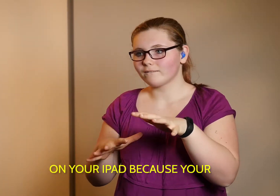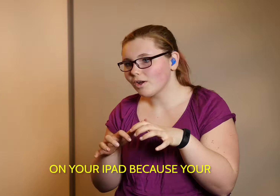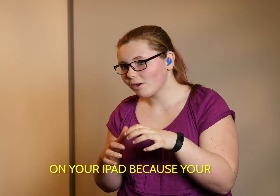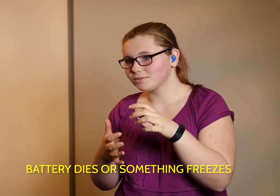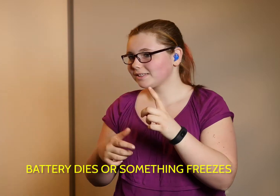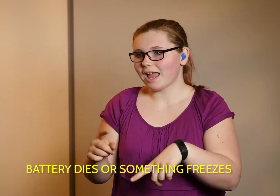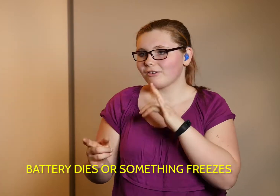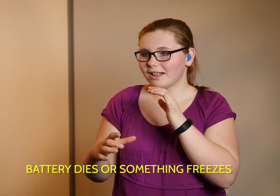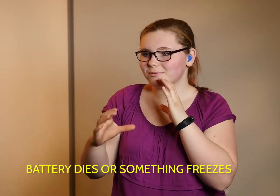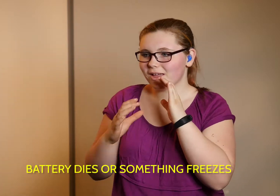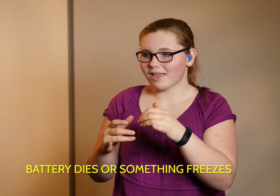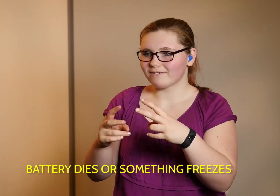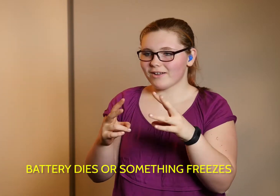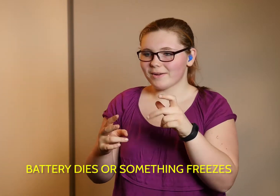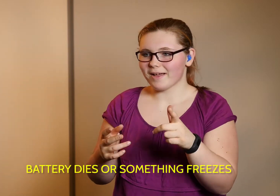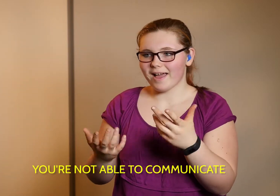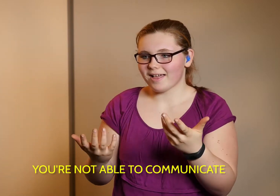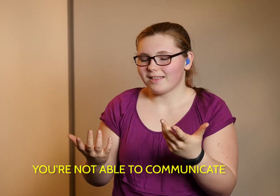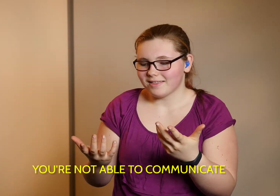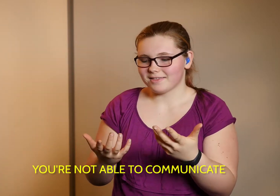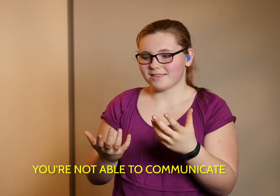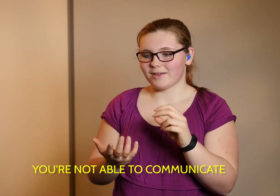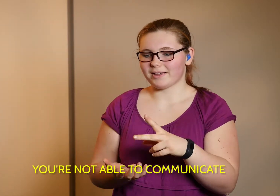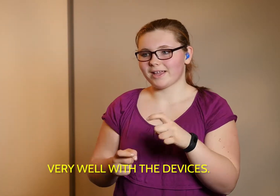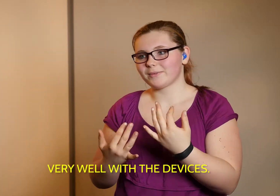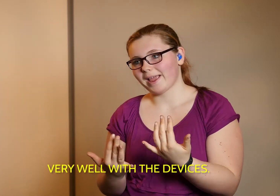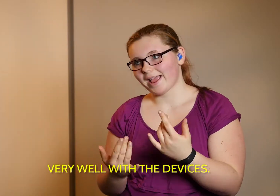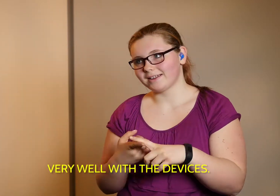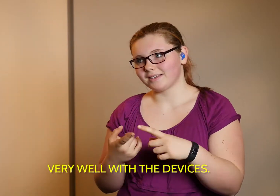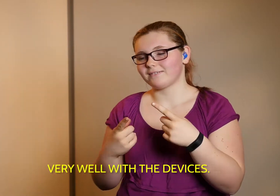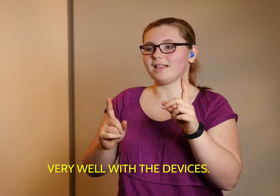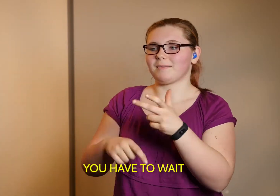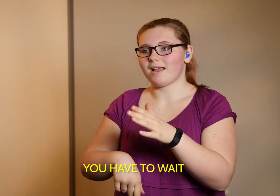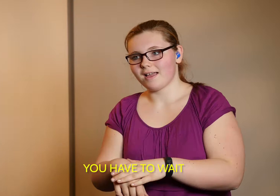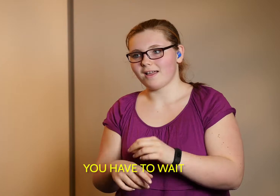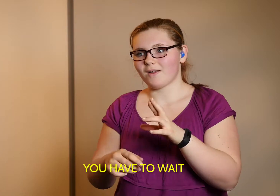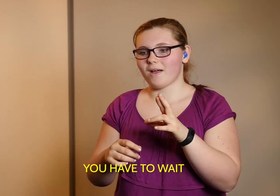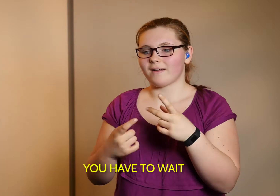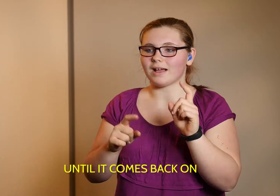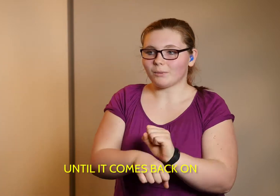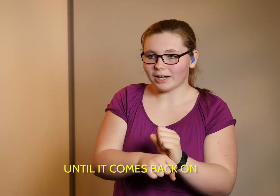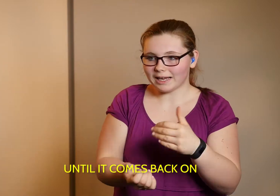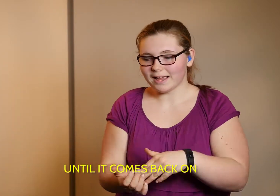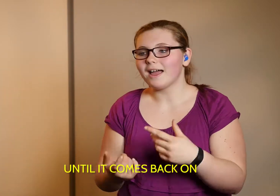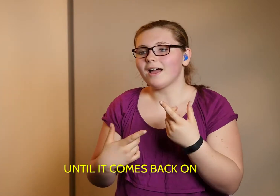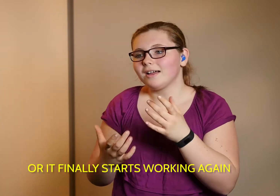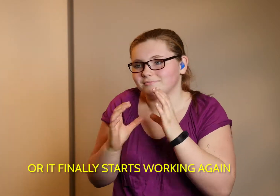dies or something freezes. You're not able to communicate very well with the devices. You have to wait till it comes back on or it finally starts working again, and then